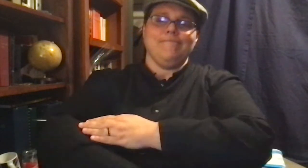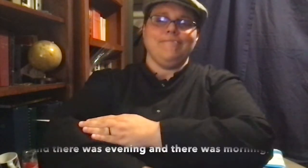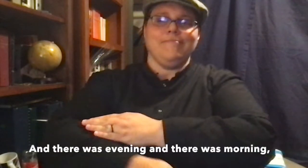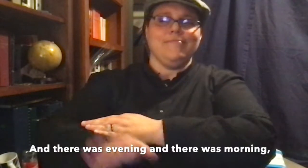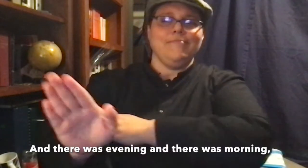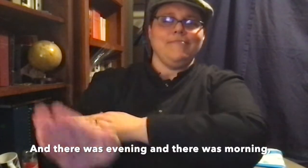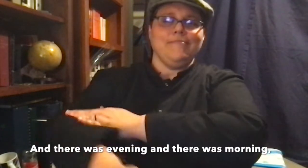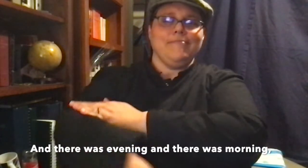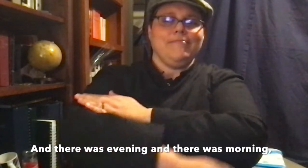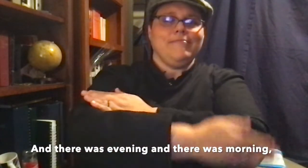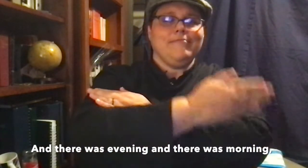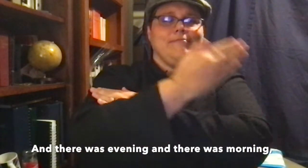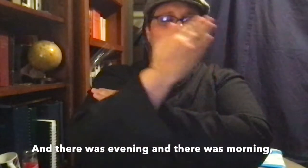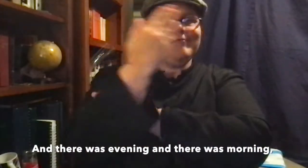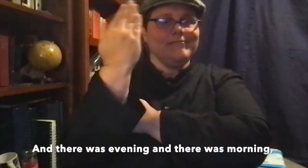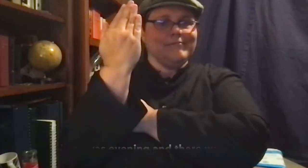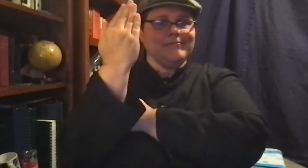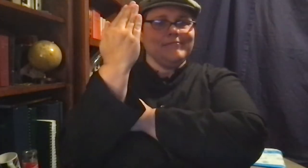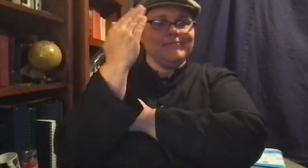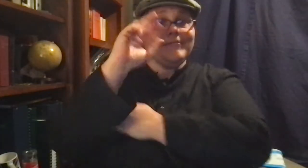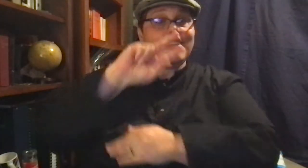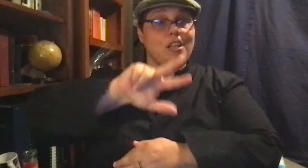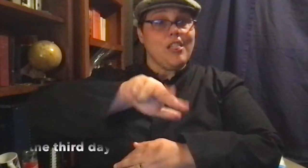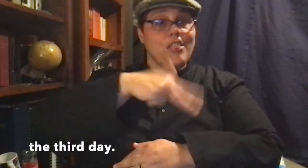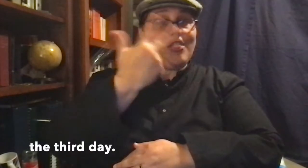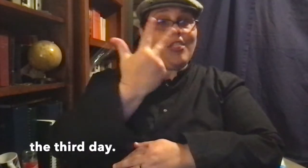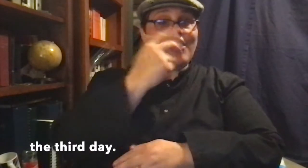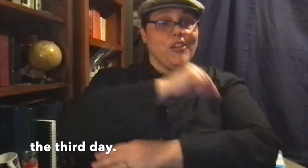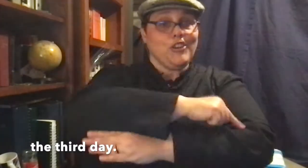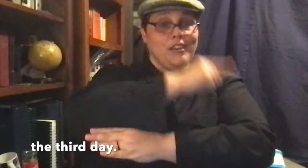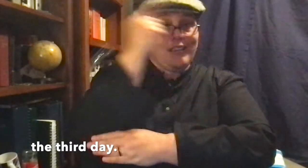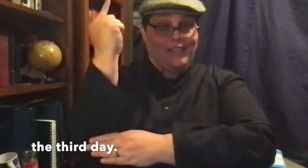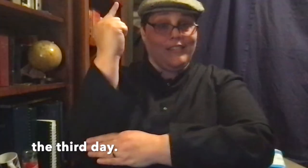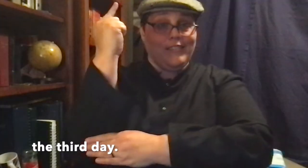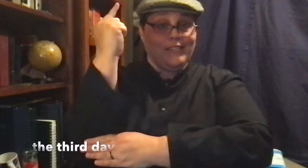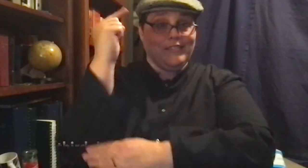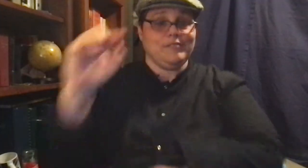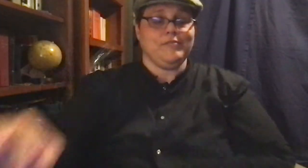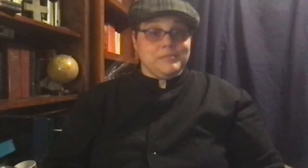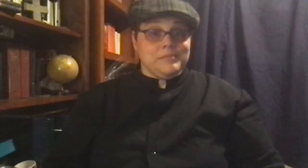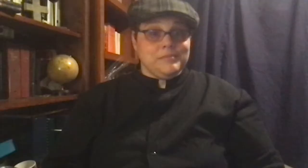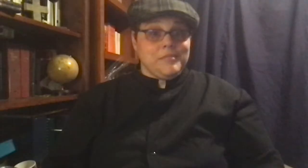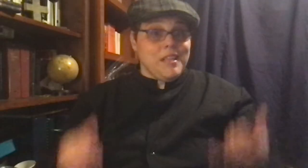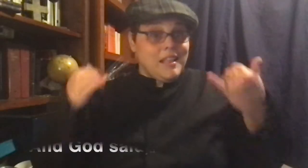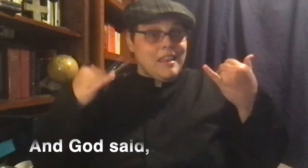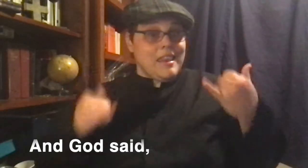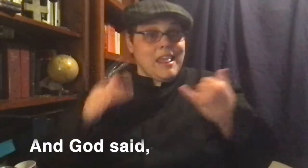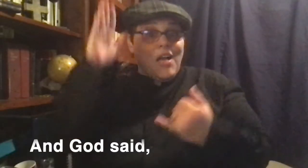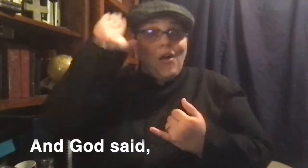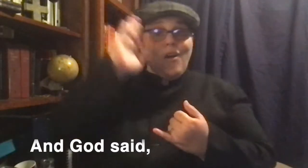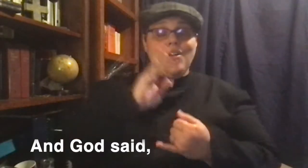And there was evening and there was morning, the third day. And God